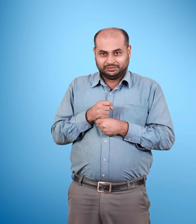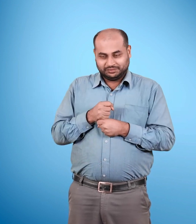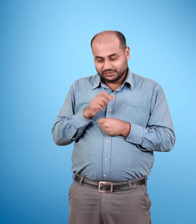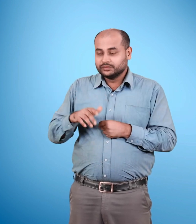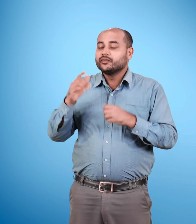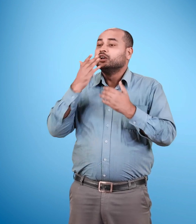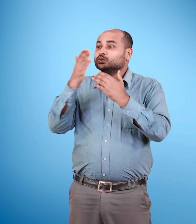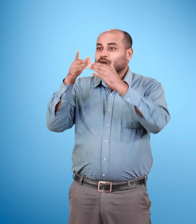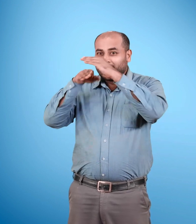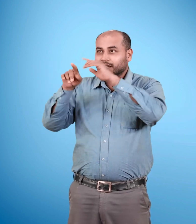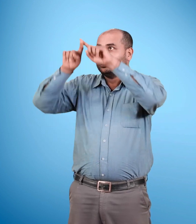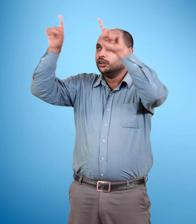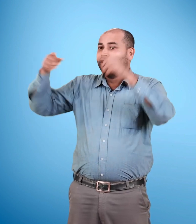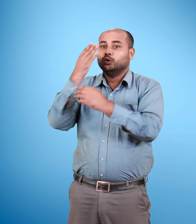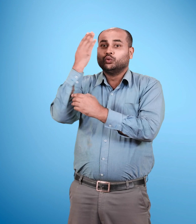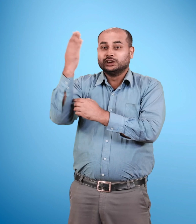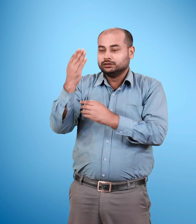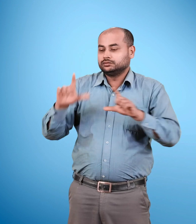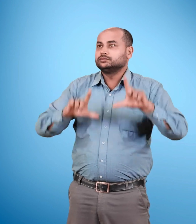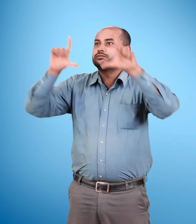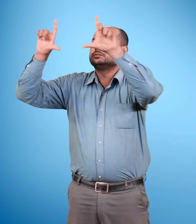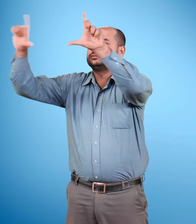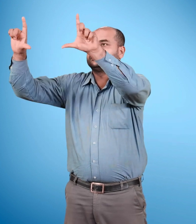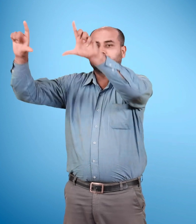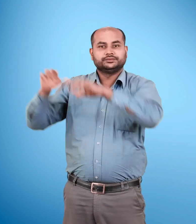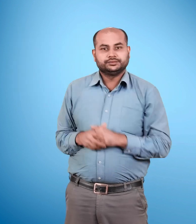saving water and display it on your school notice board.